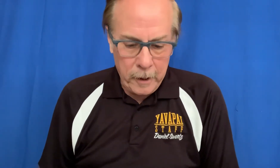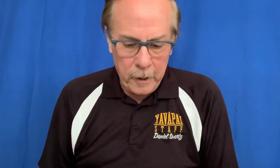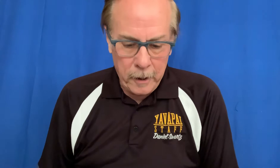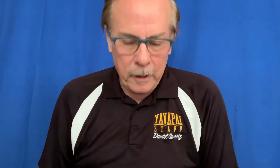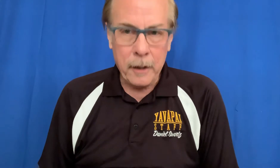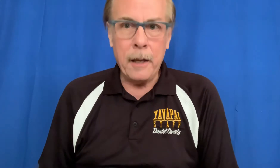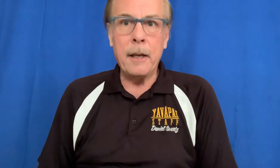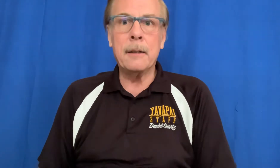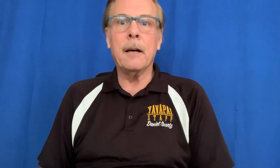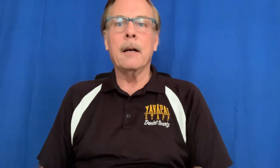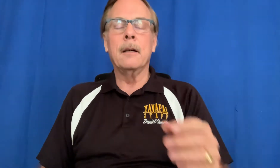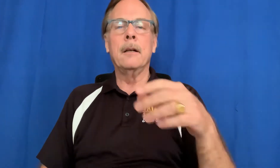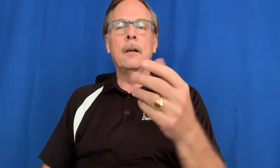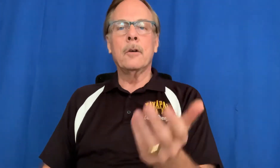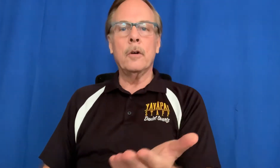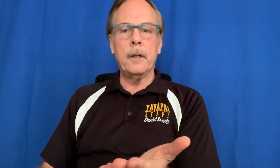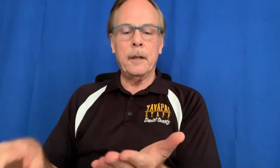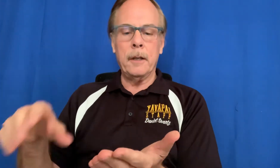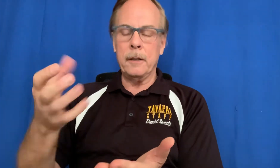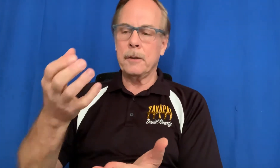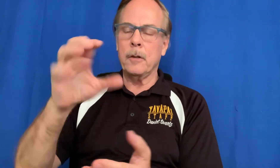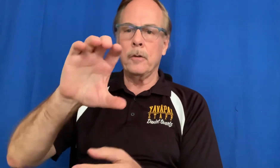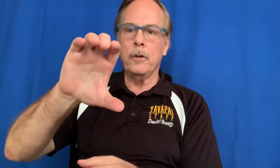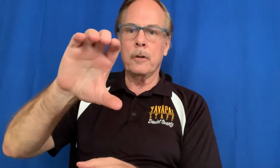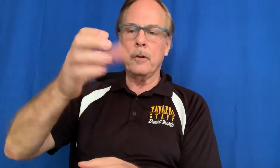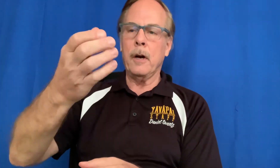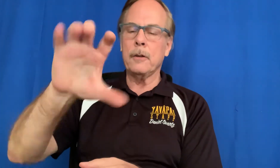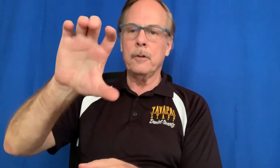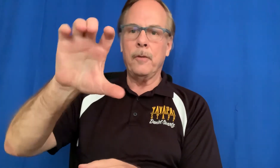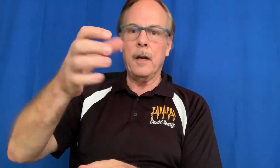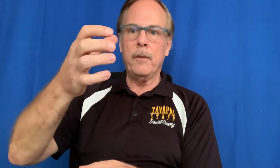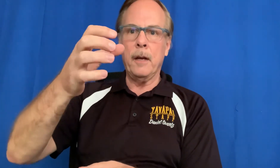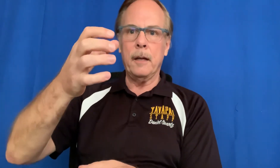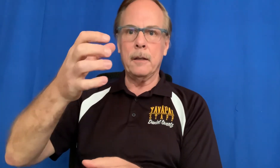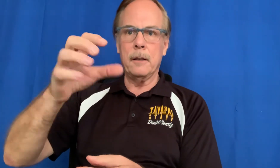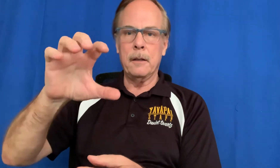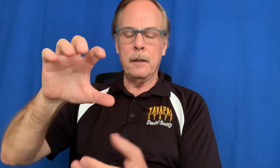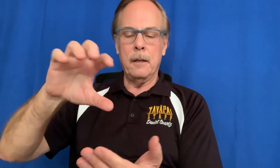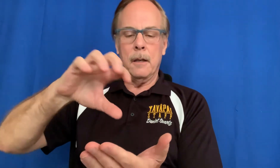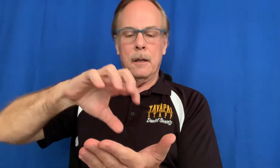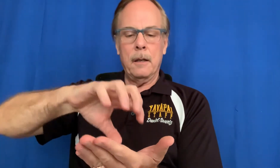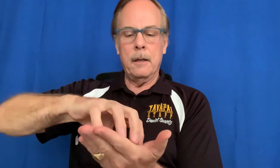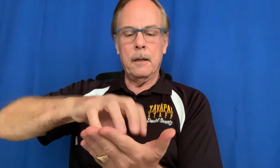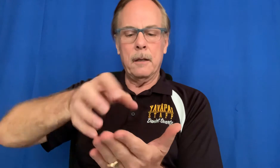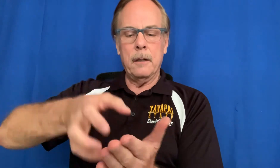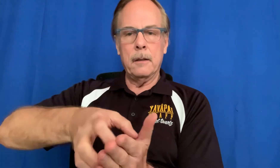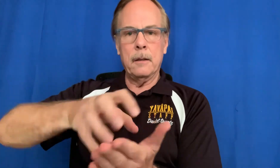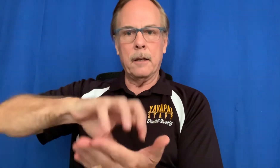Cookie, galleta, cookie. So you're cropped, your 5 hand, like that.